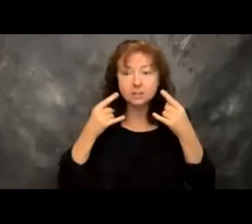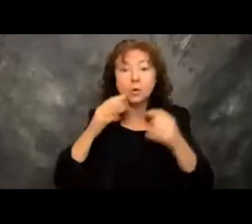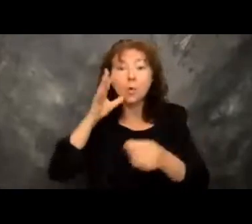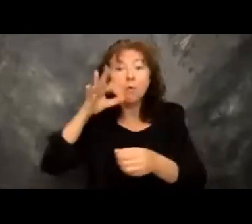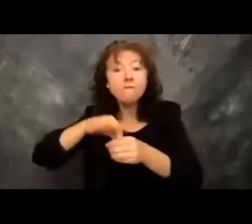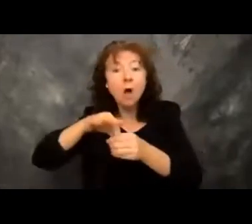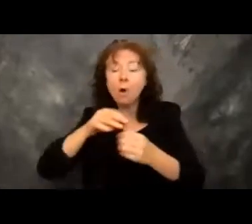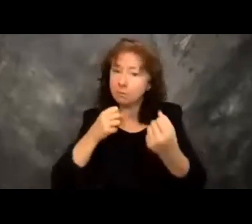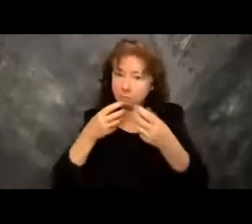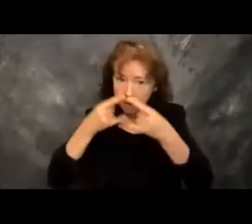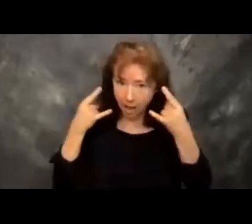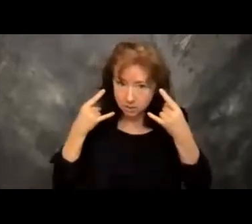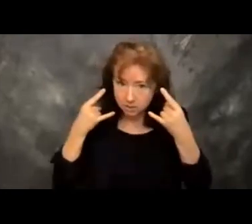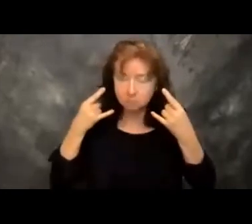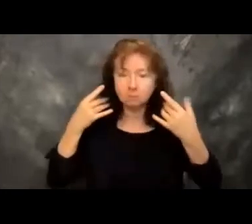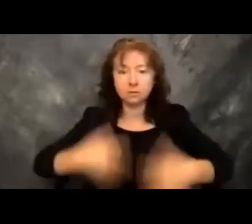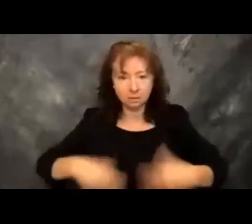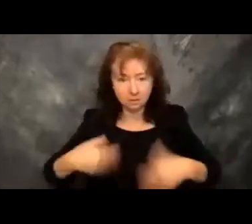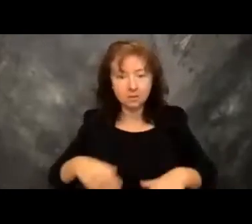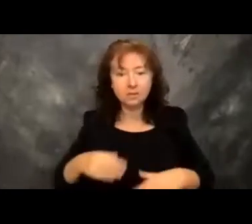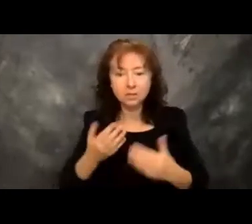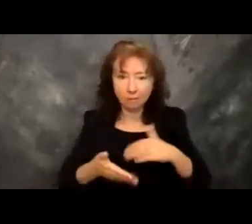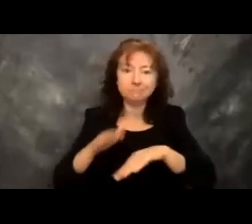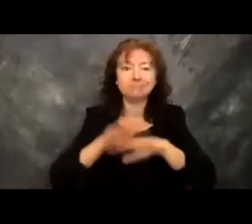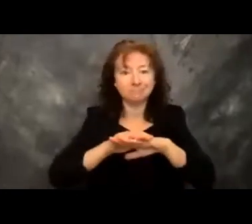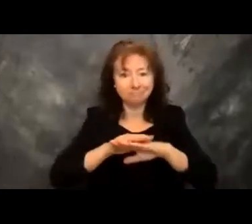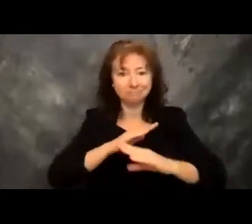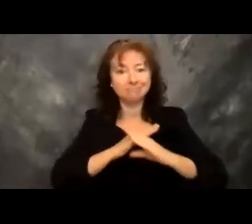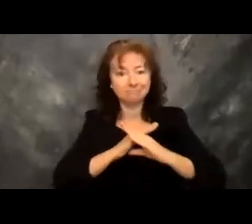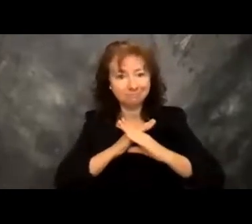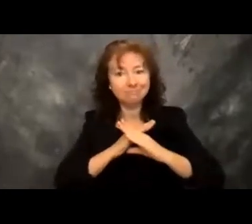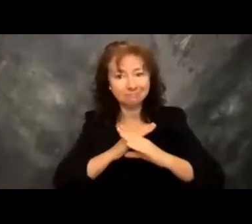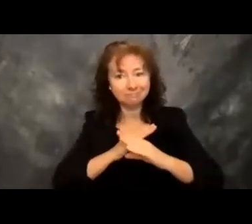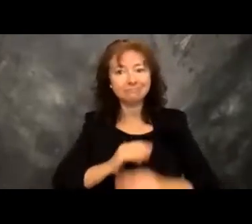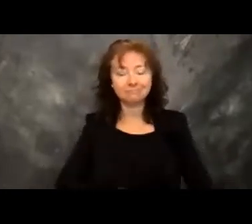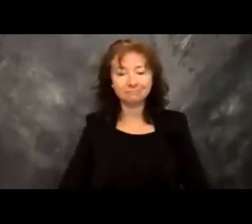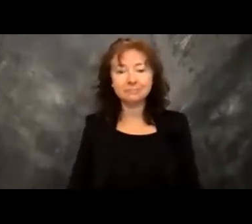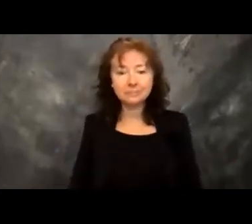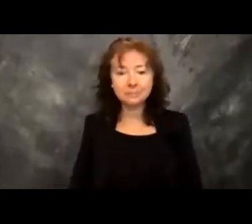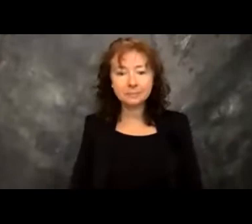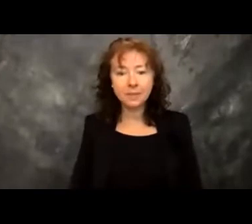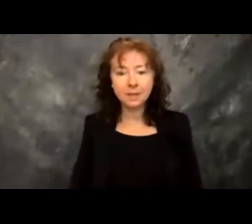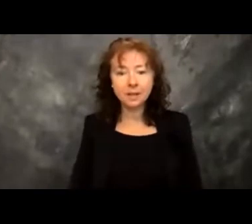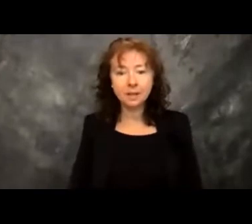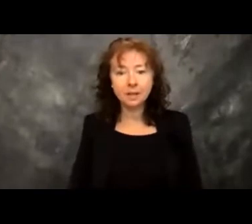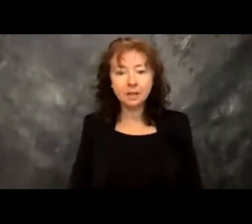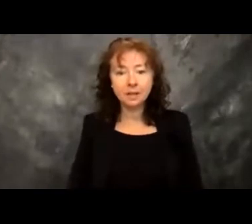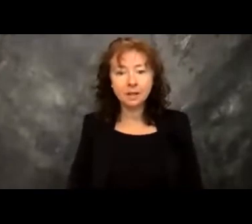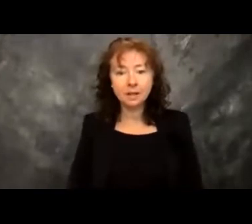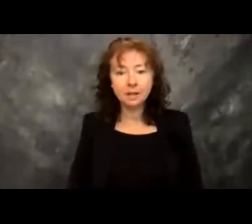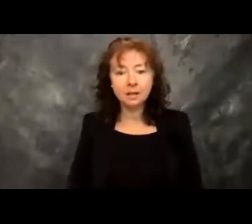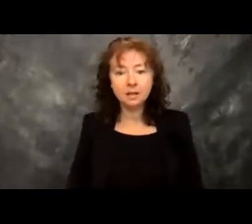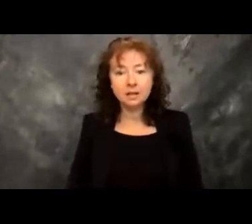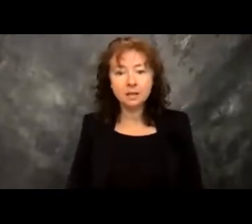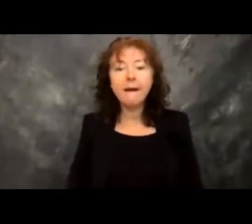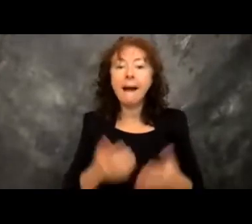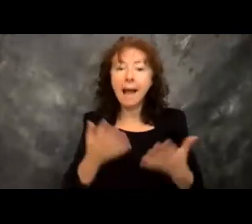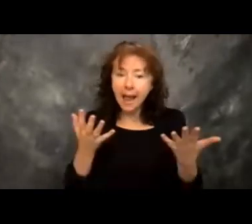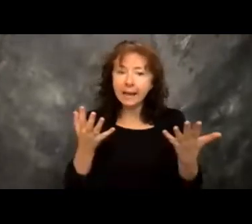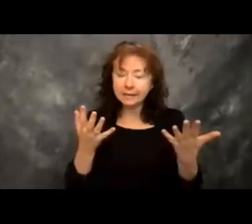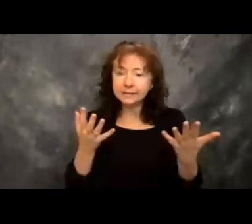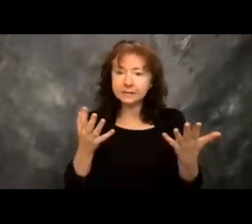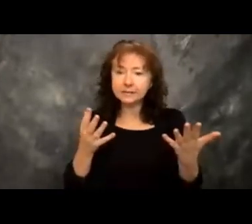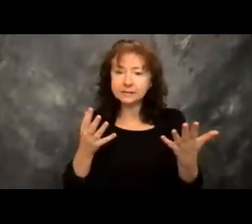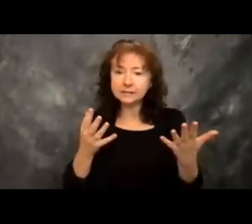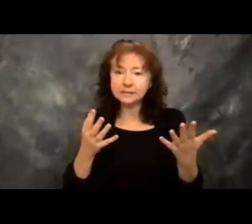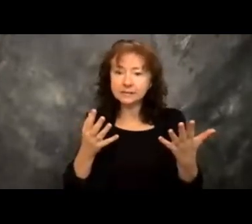This will be an extra barrier. Also, it is quite hard and create certain barriers